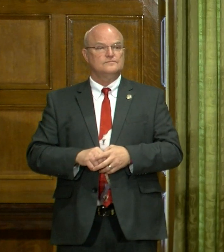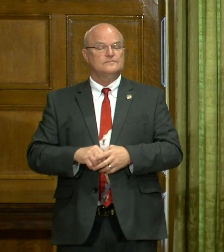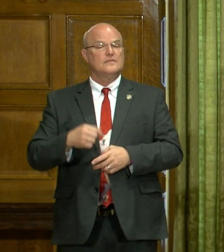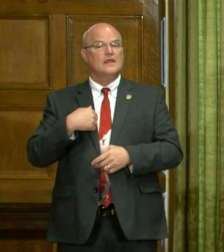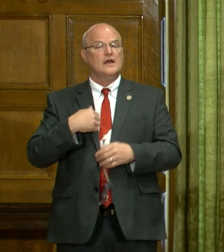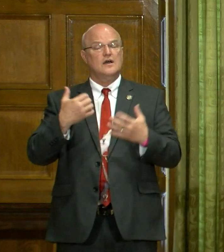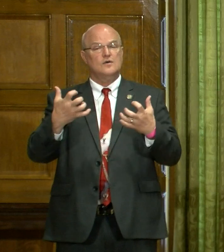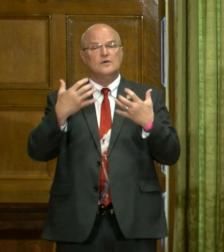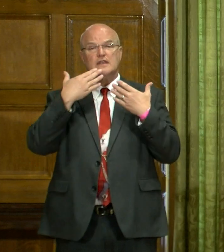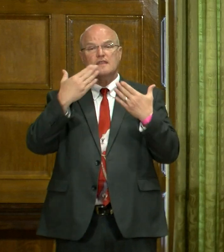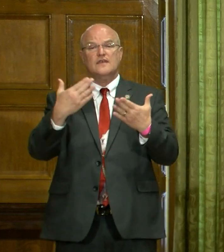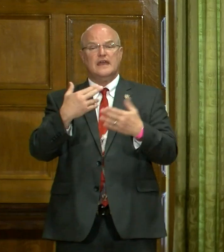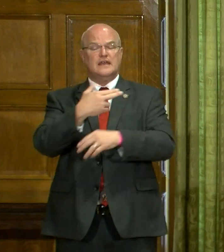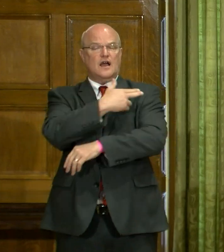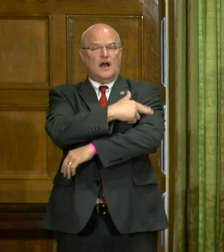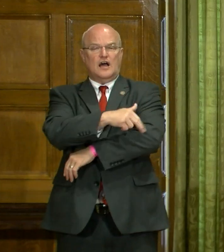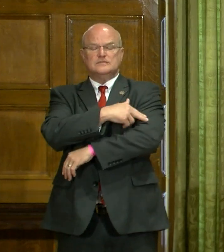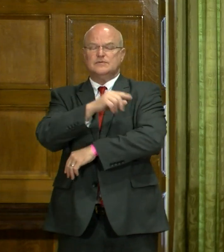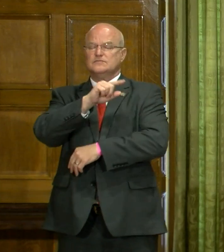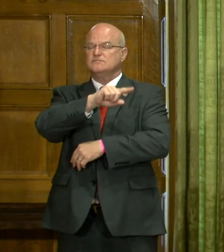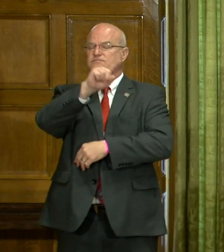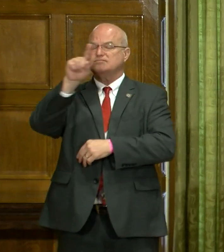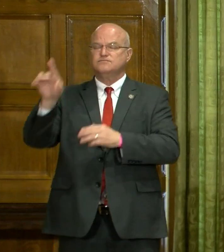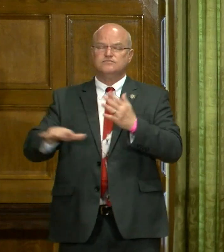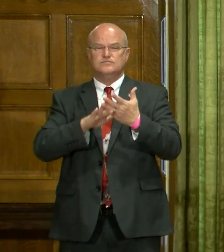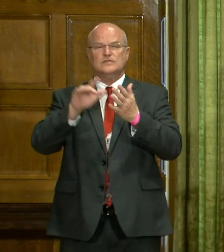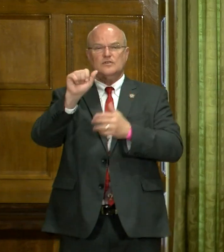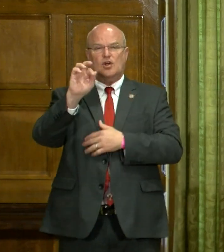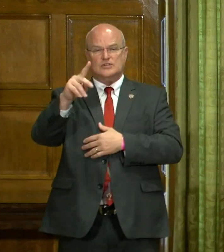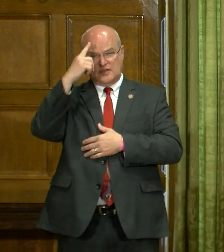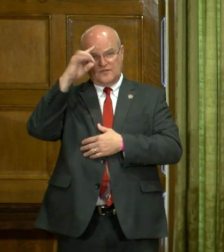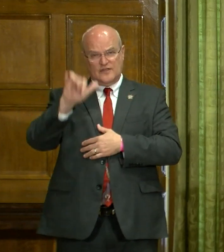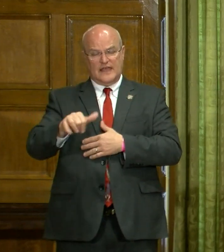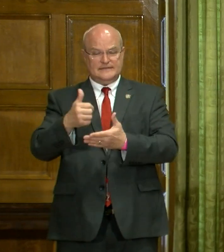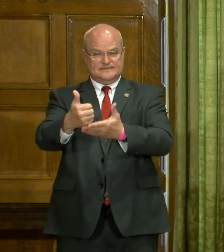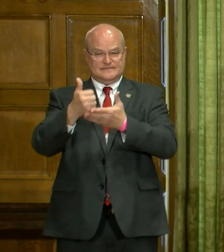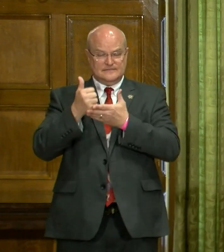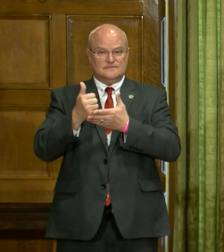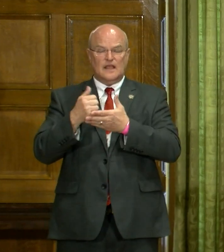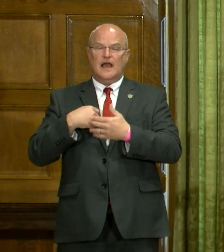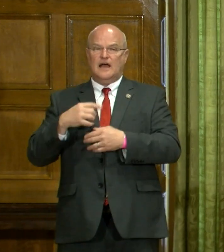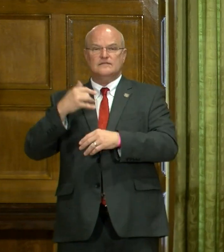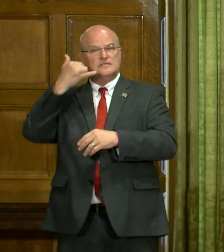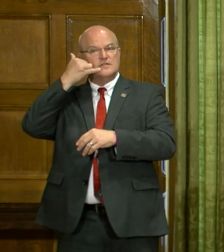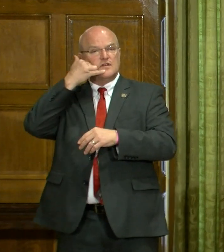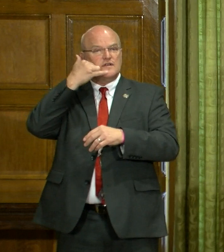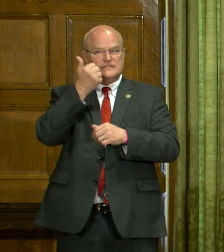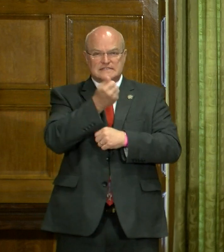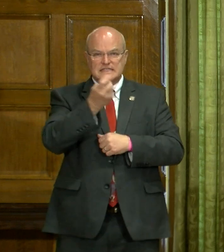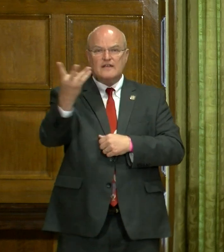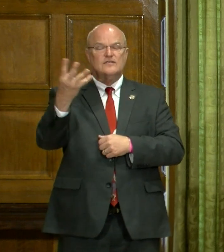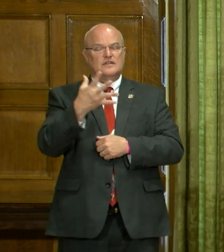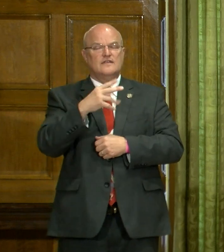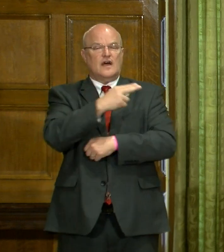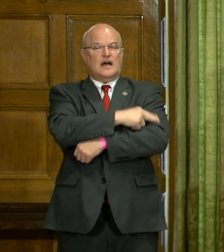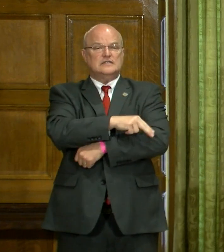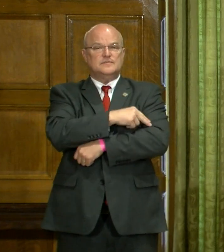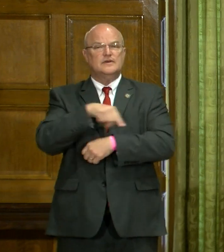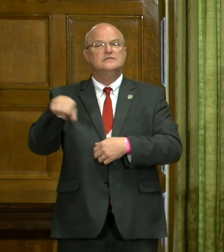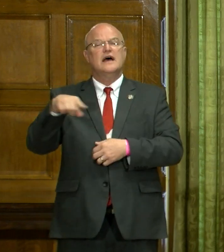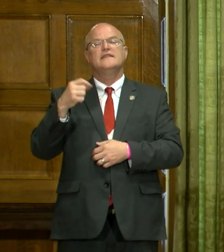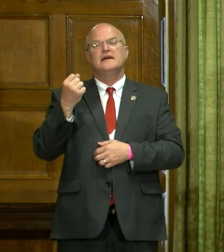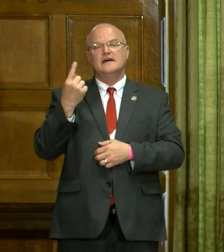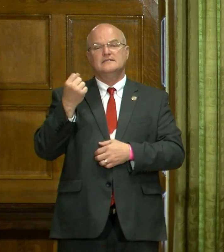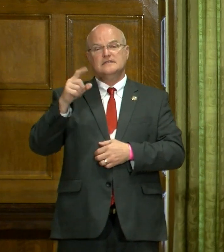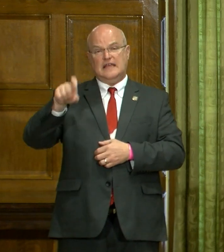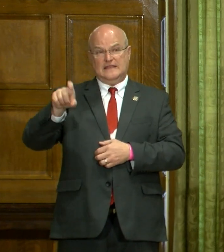do want to thank hospitals for their assistance in this. I've talked to a number of them, and they